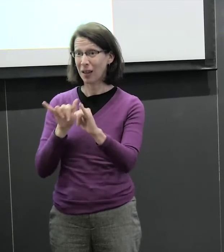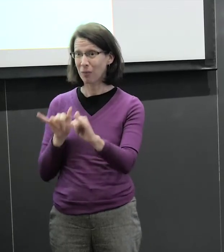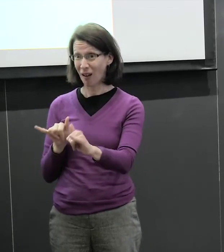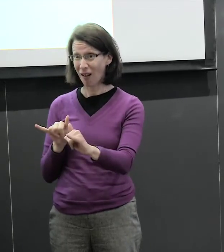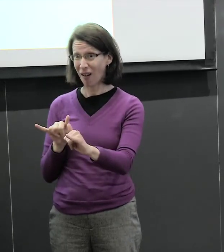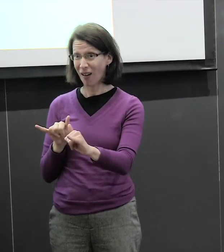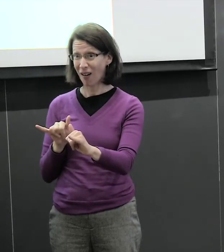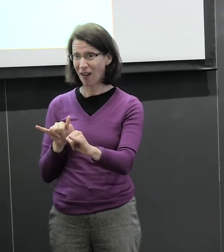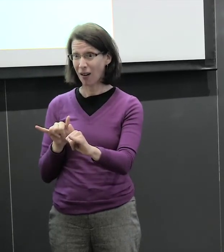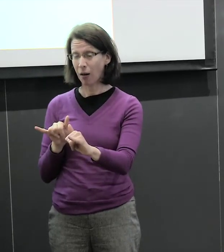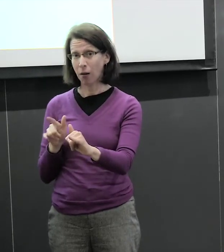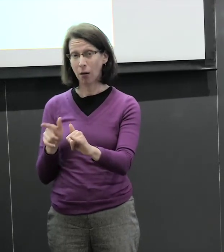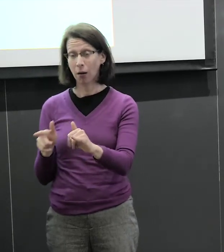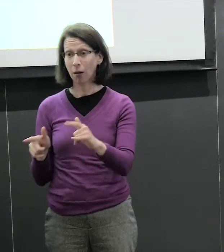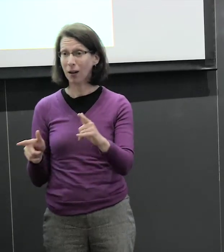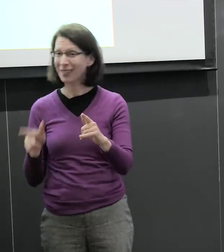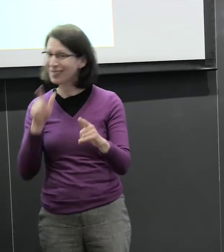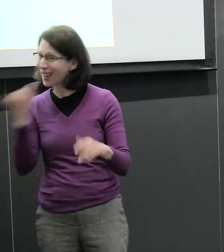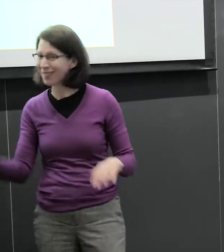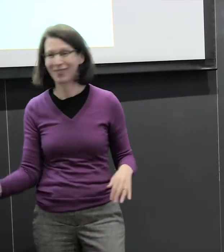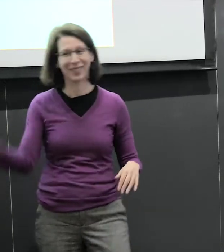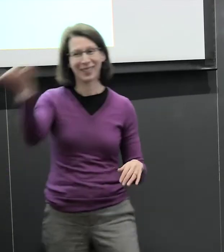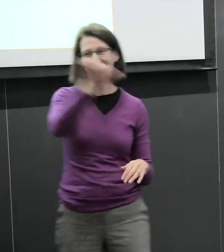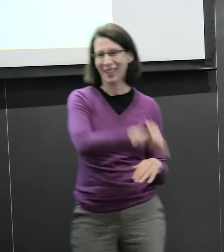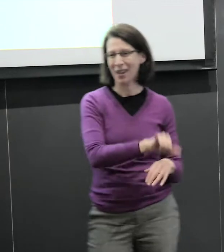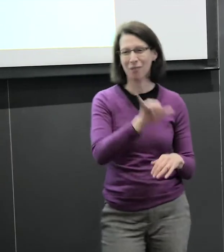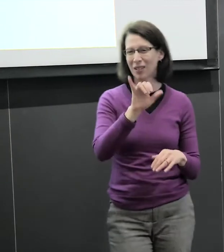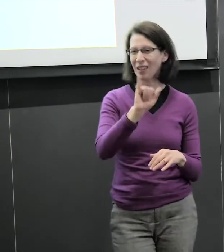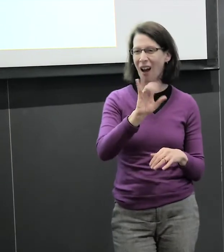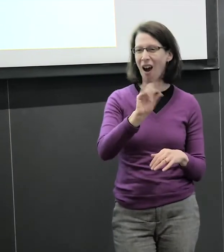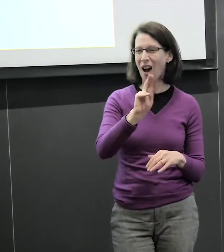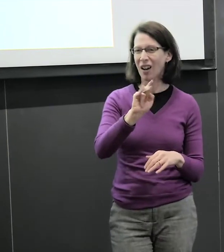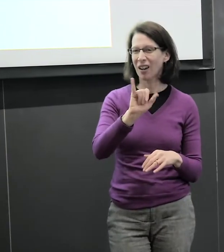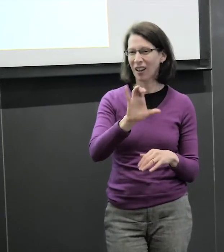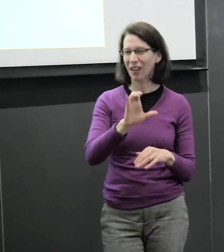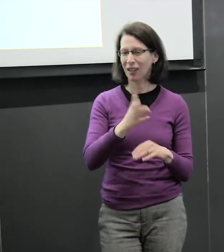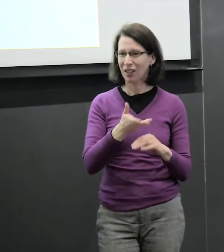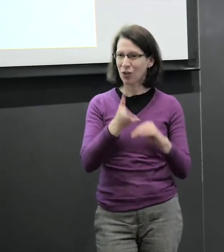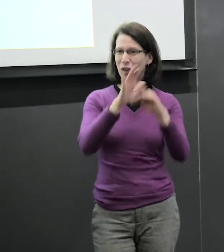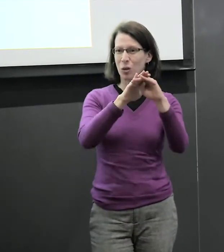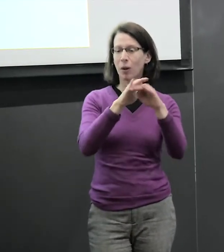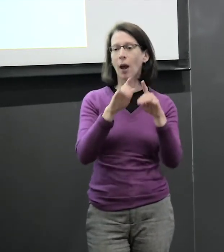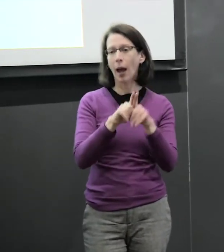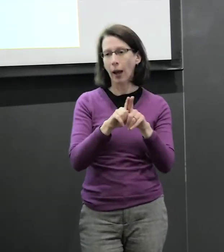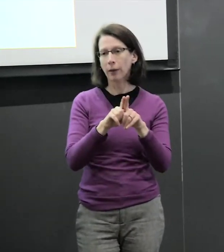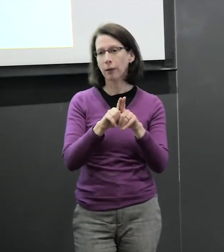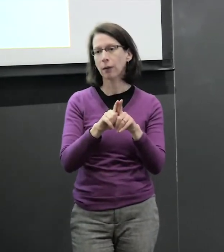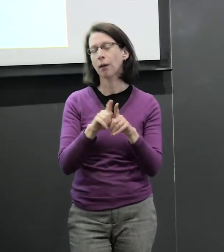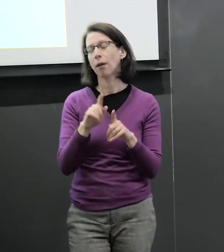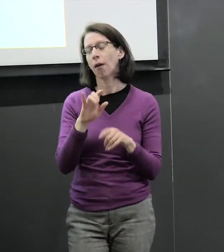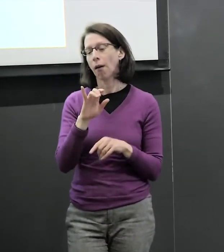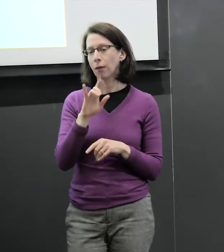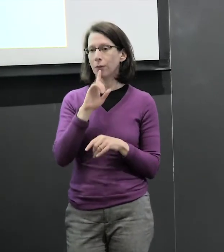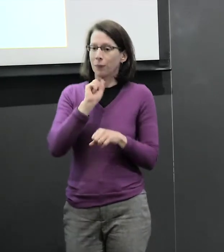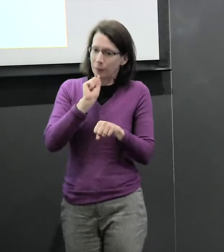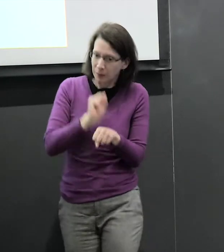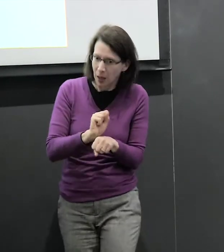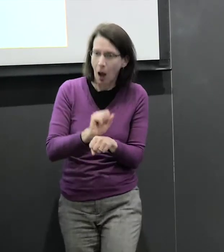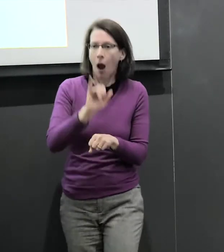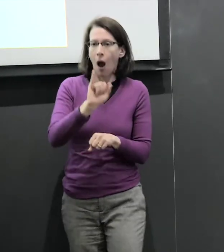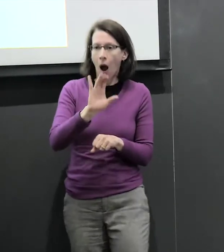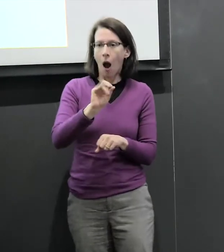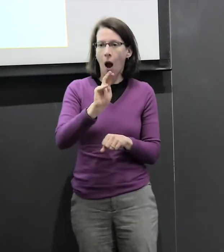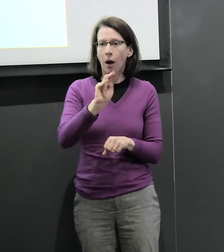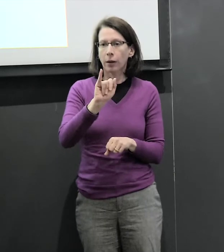the same types of iconic enrichment that you have with iconic modulation. You